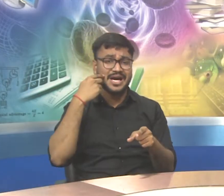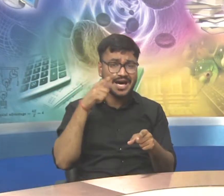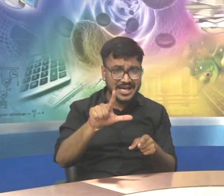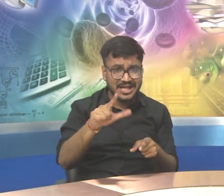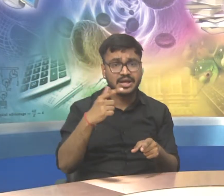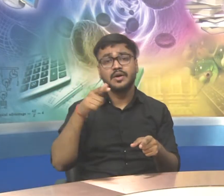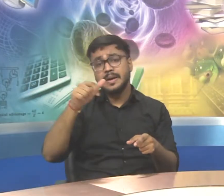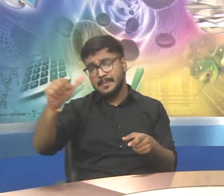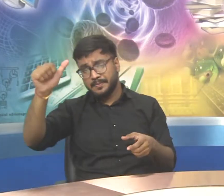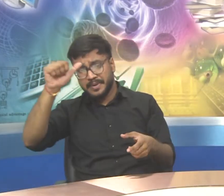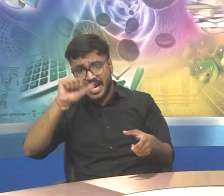and water,